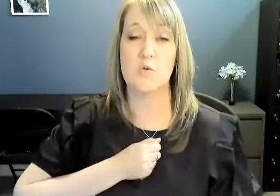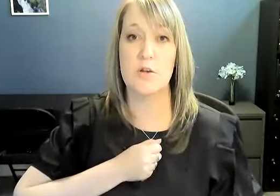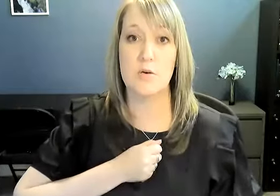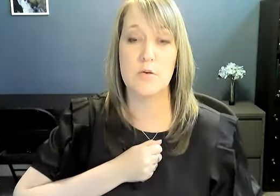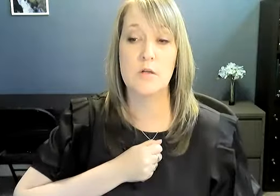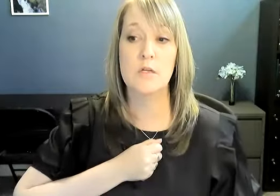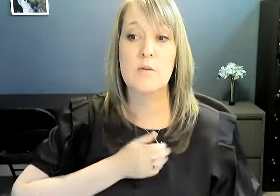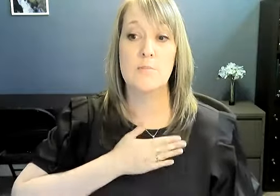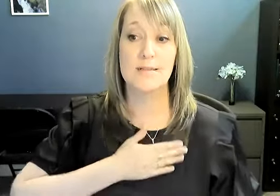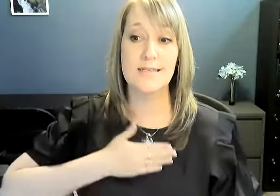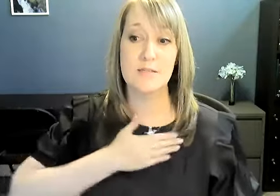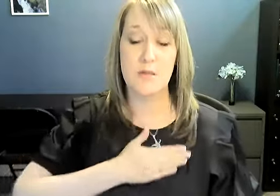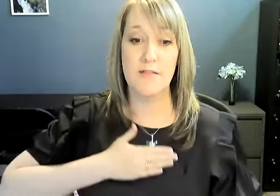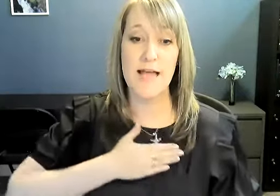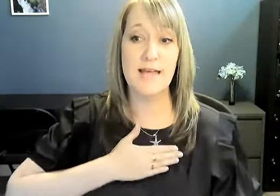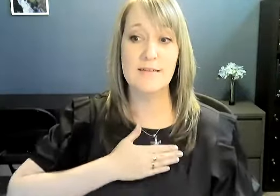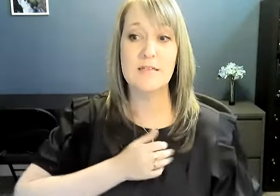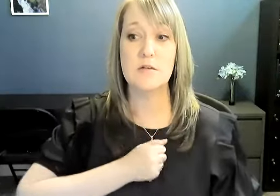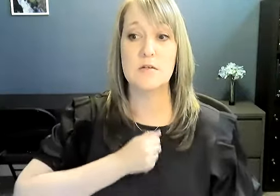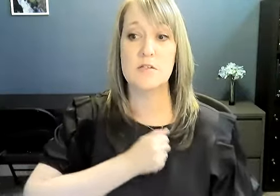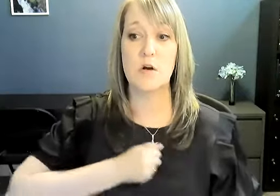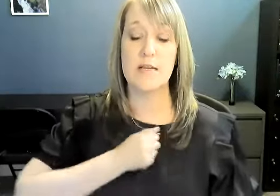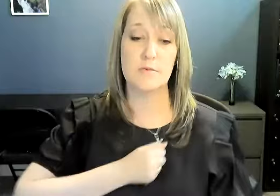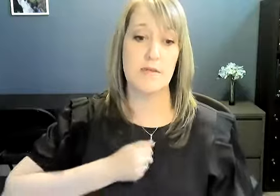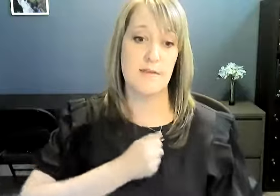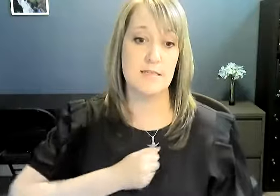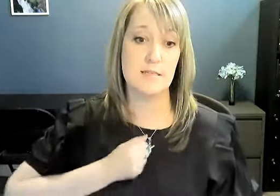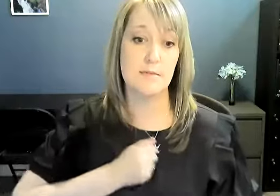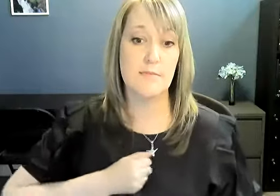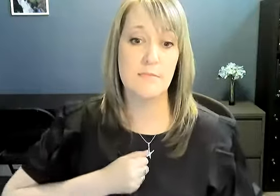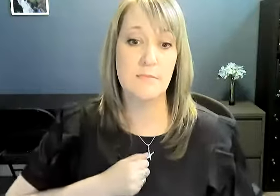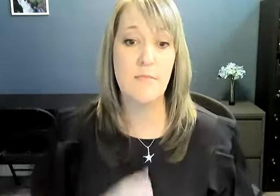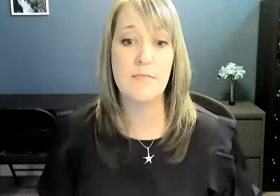you. Please is with a flat hand. Sorry is with a fist.